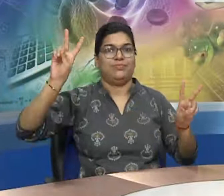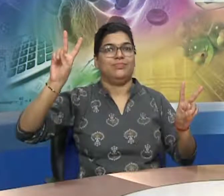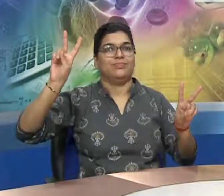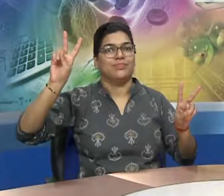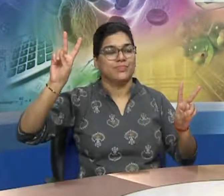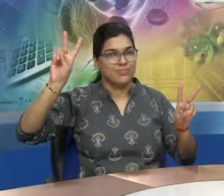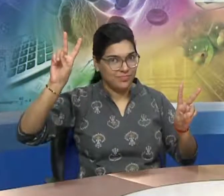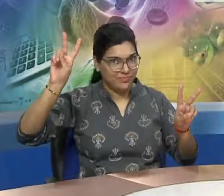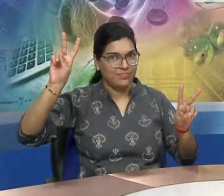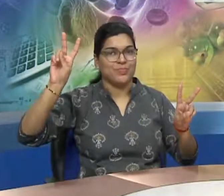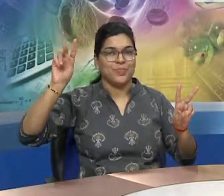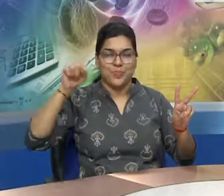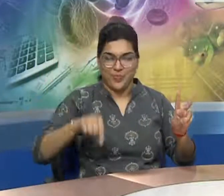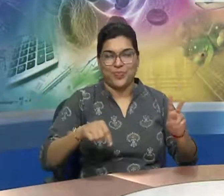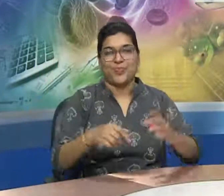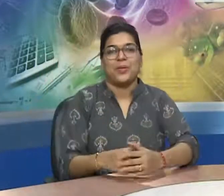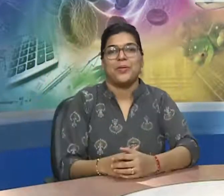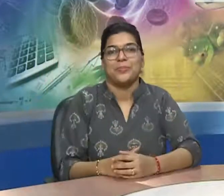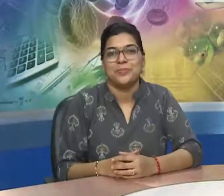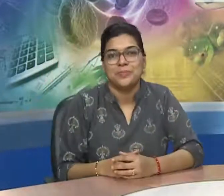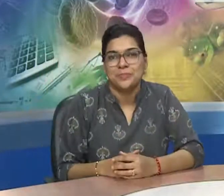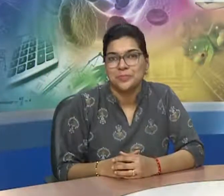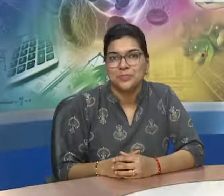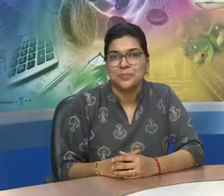it gets changed.